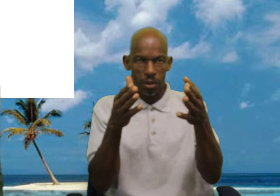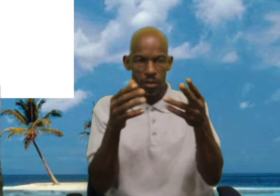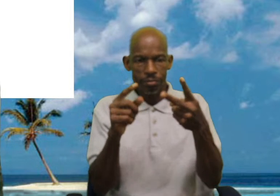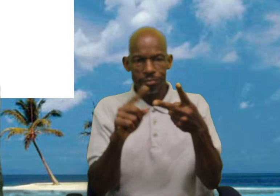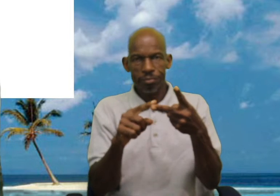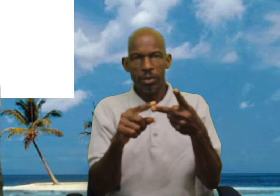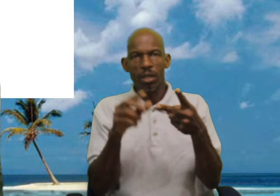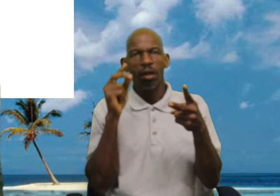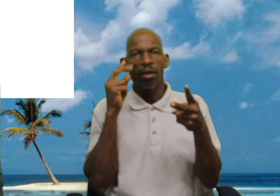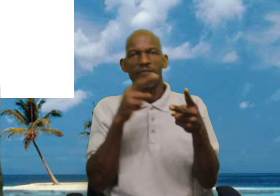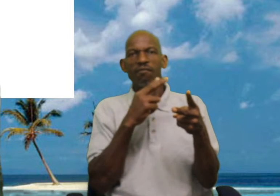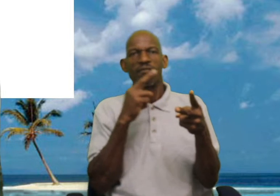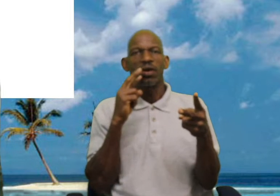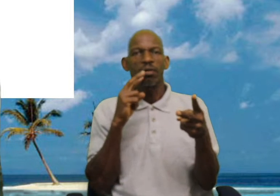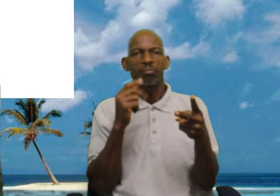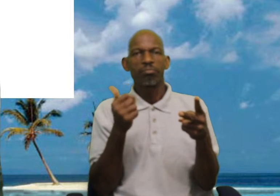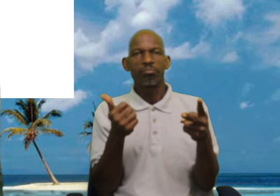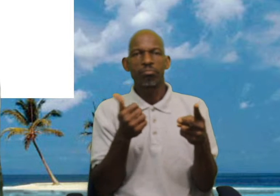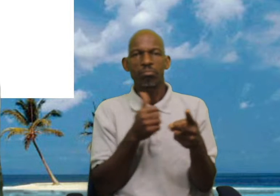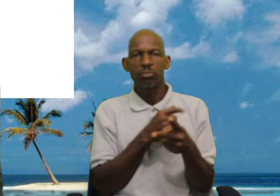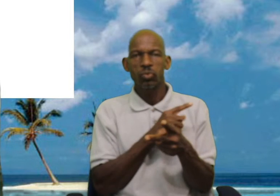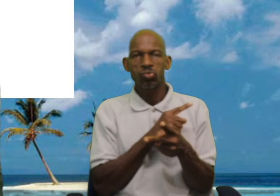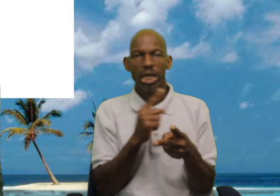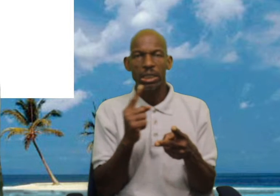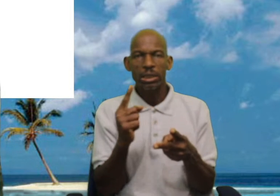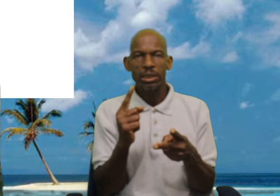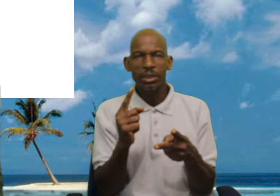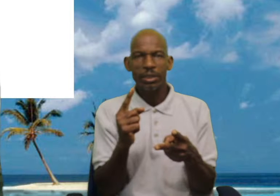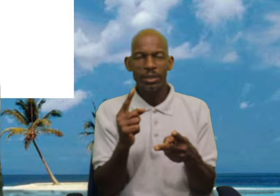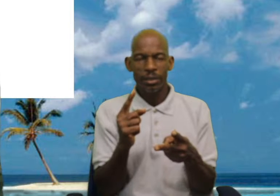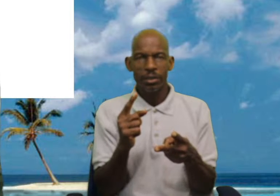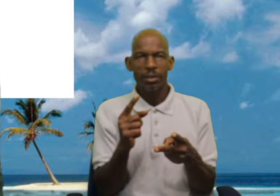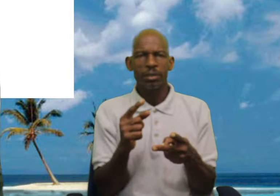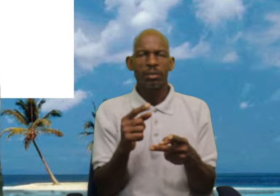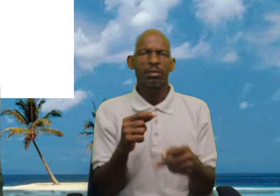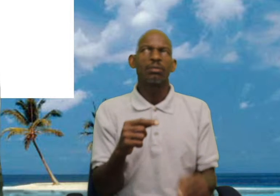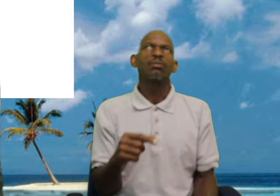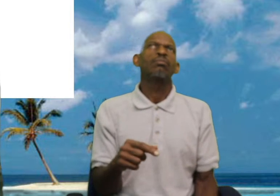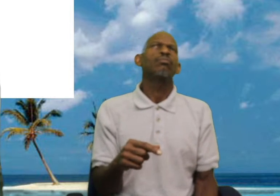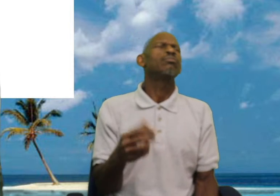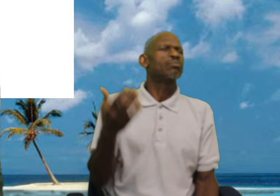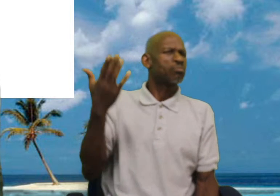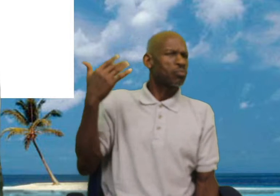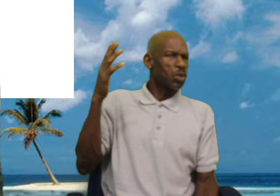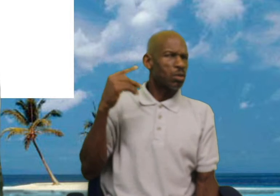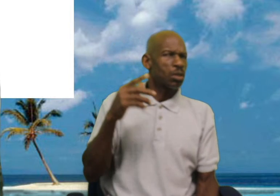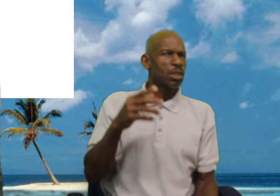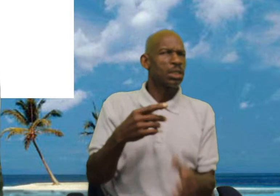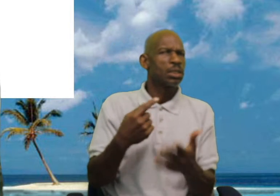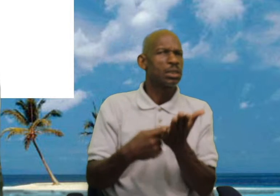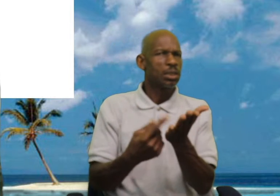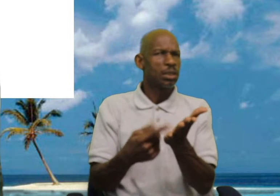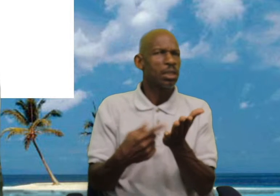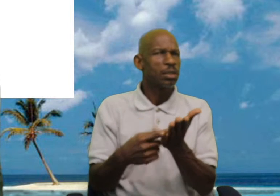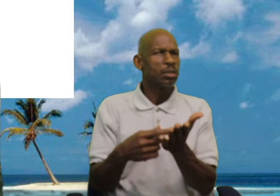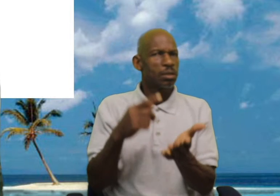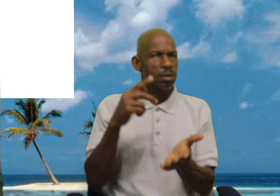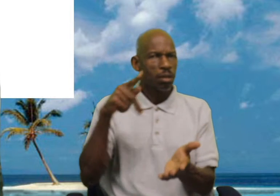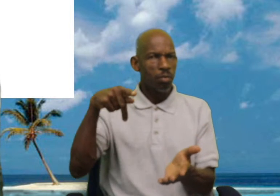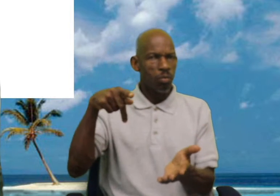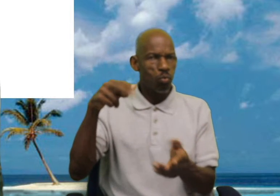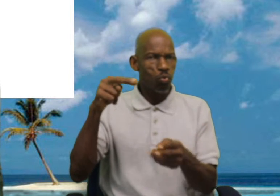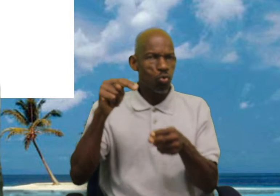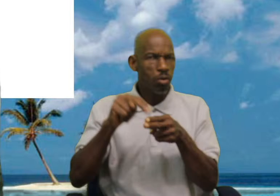All right. And last time I introduced you to pronouns, and we said